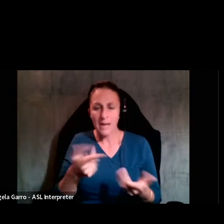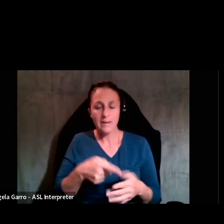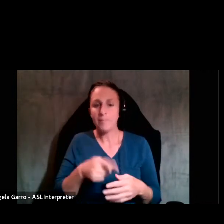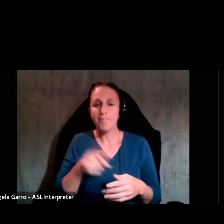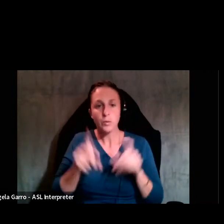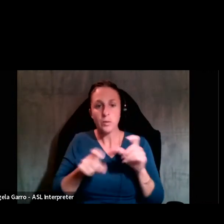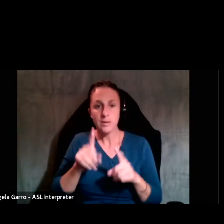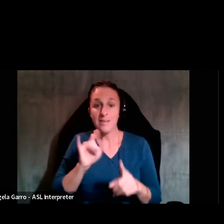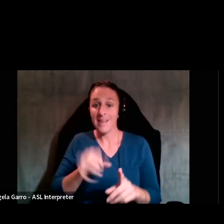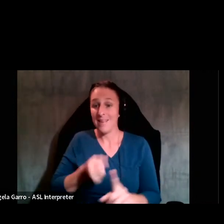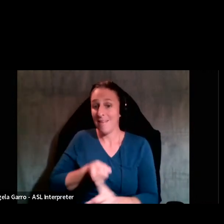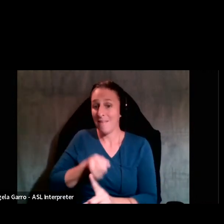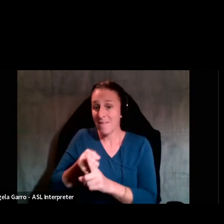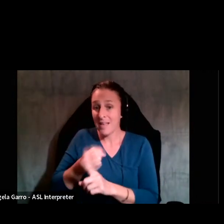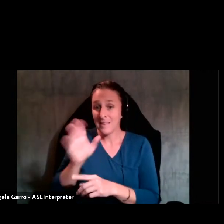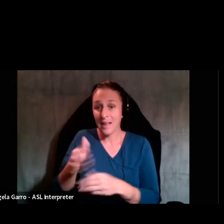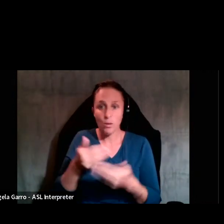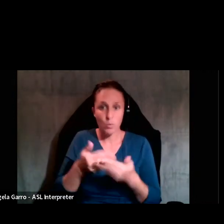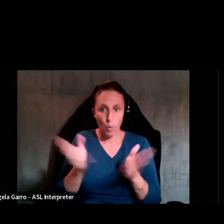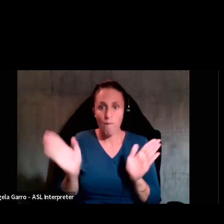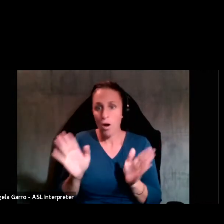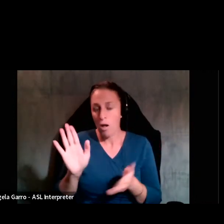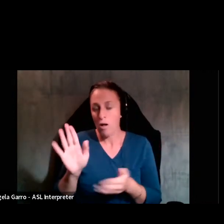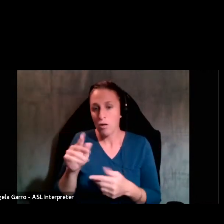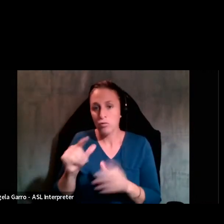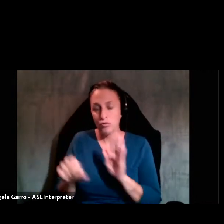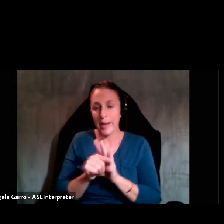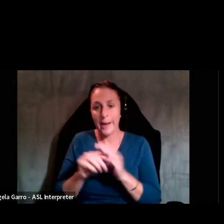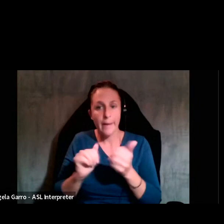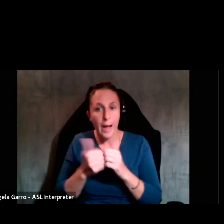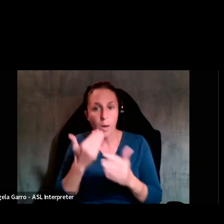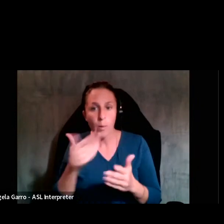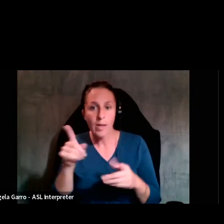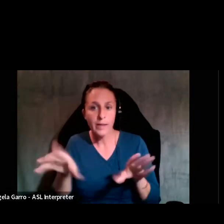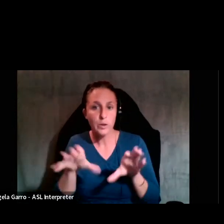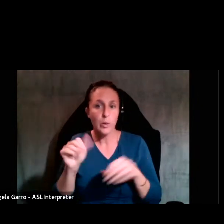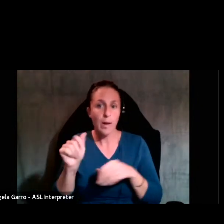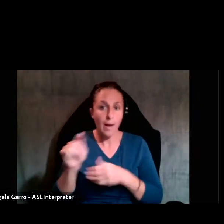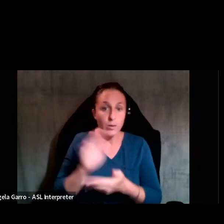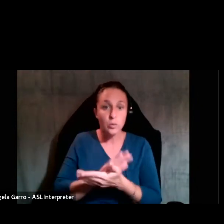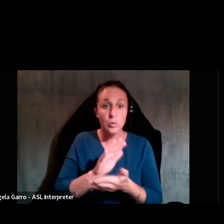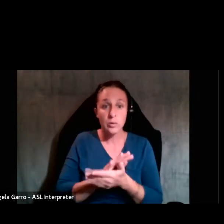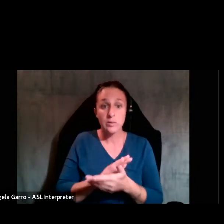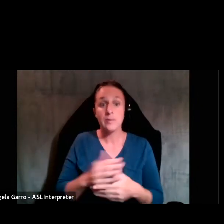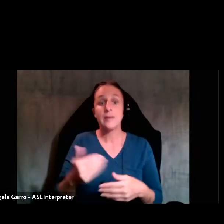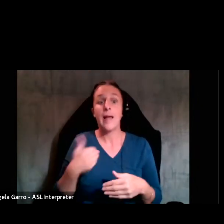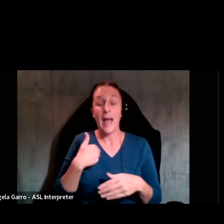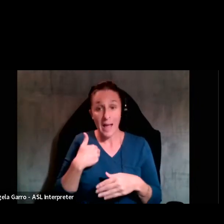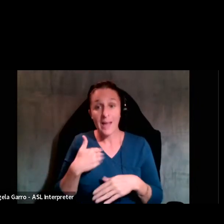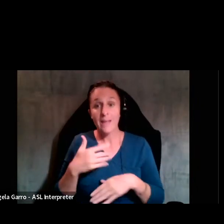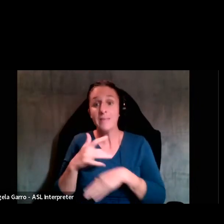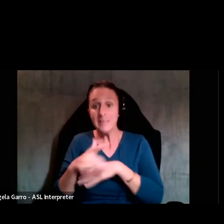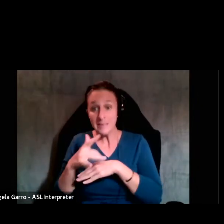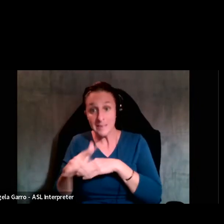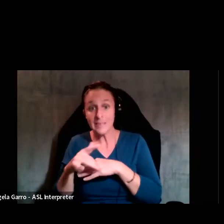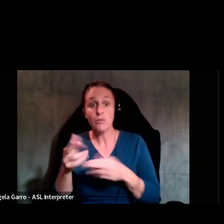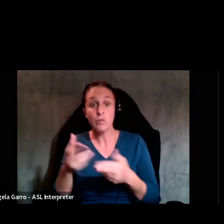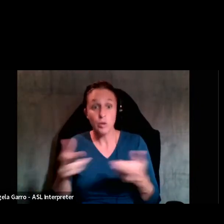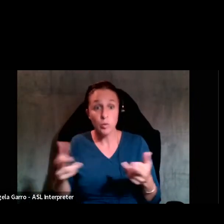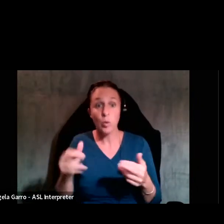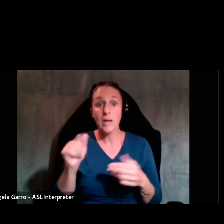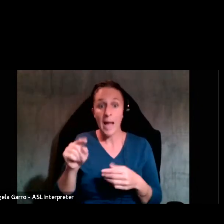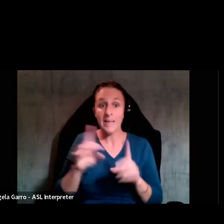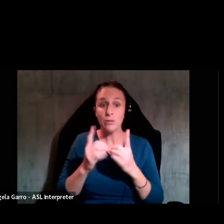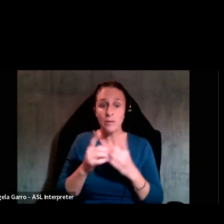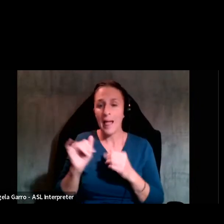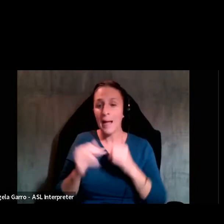which affects their overall grades and how well they are doing at school. So there are existing resources at the district, such as Bridge or